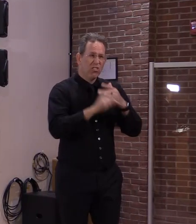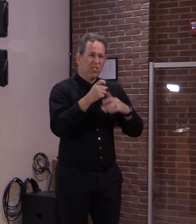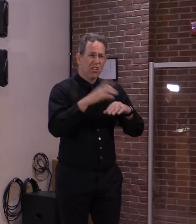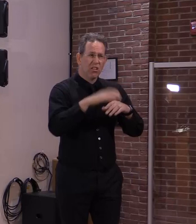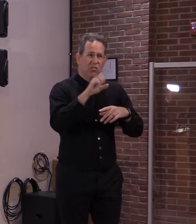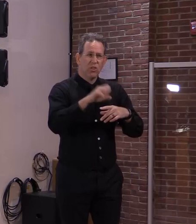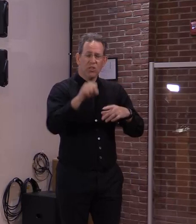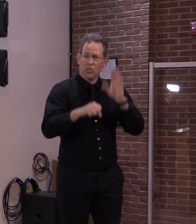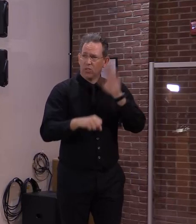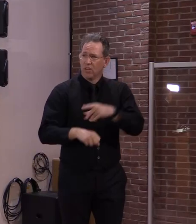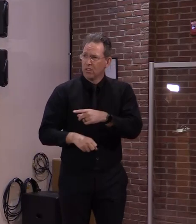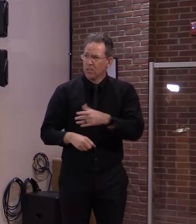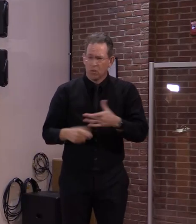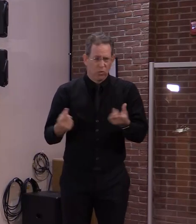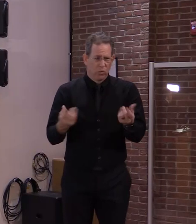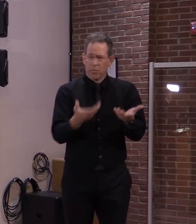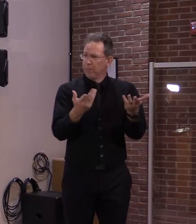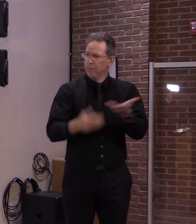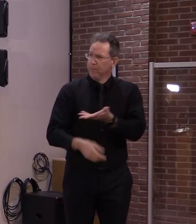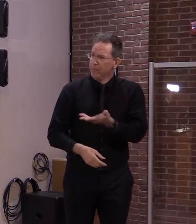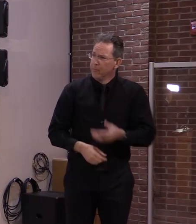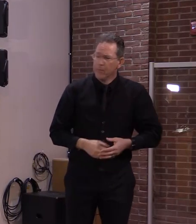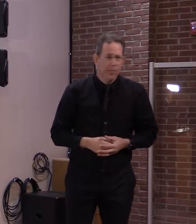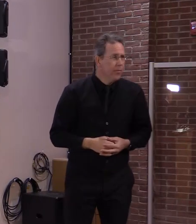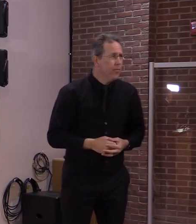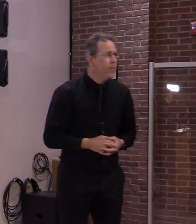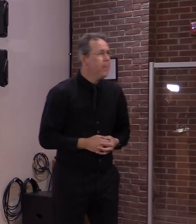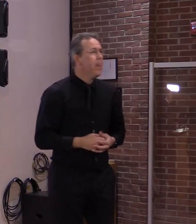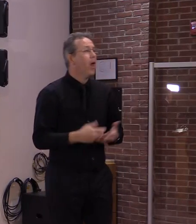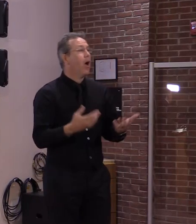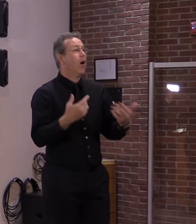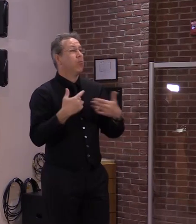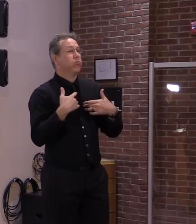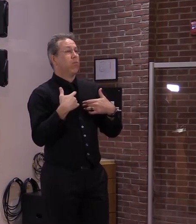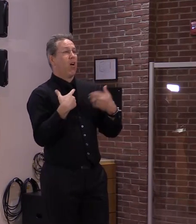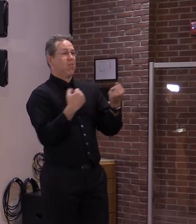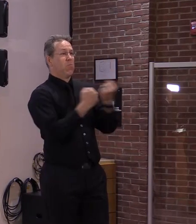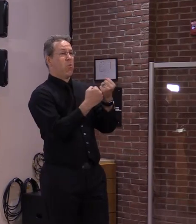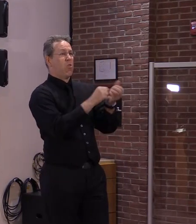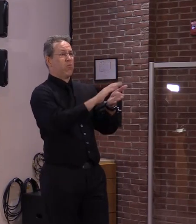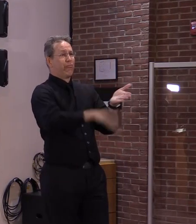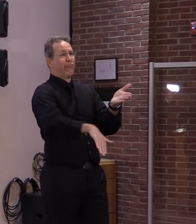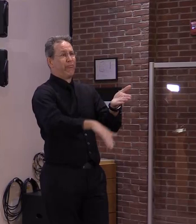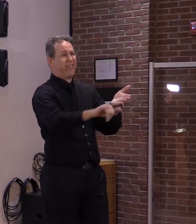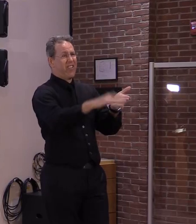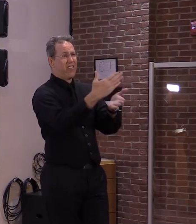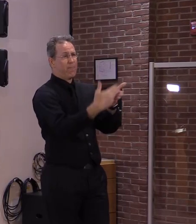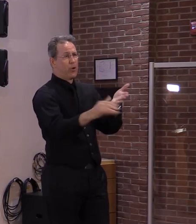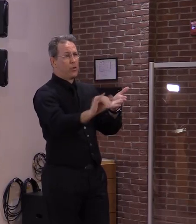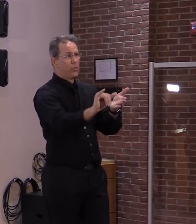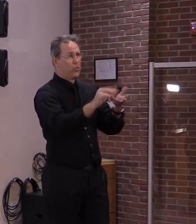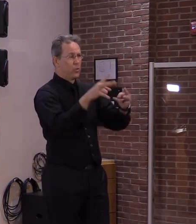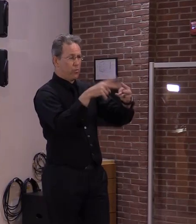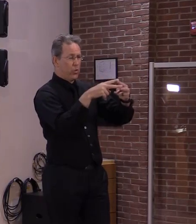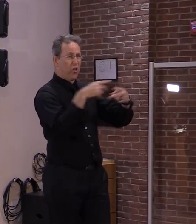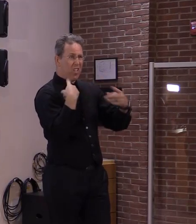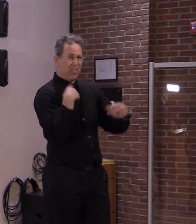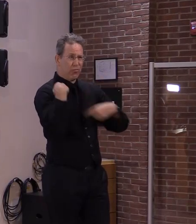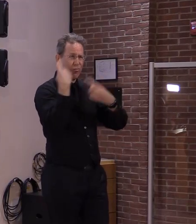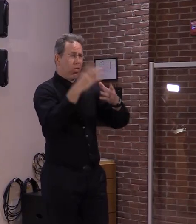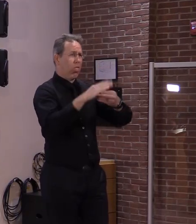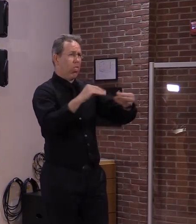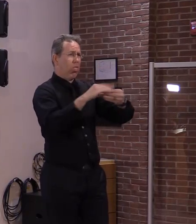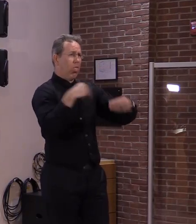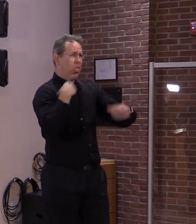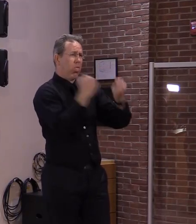back from day one, back 4 or 5 years ago, started talking about the